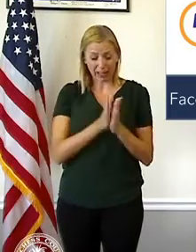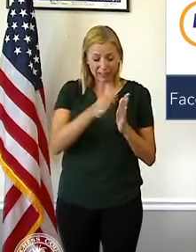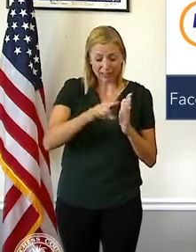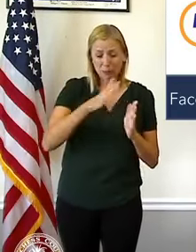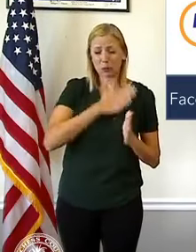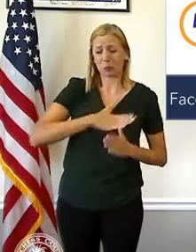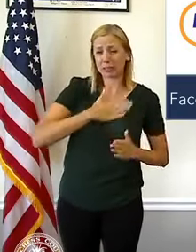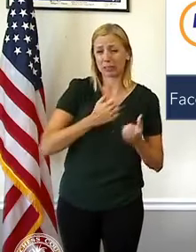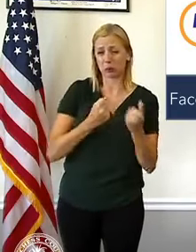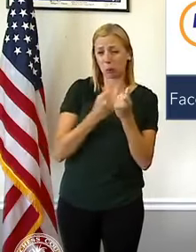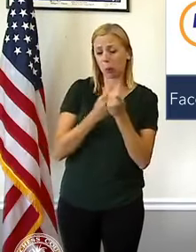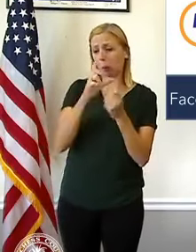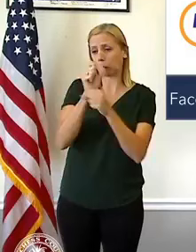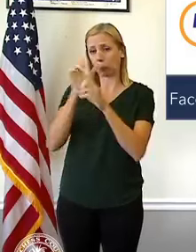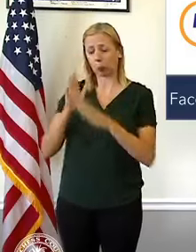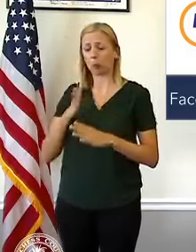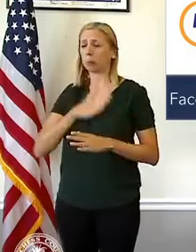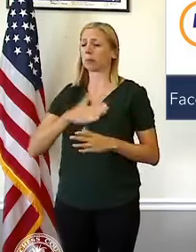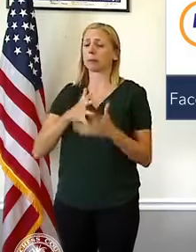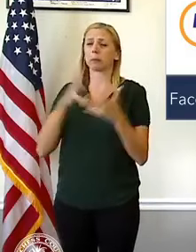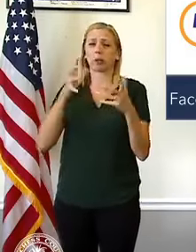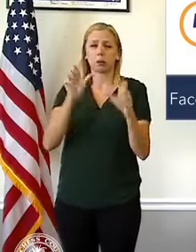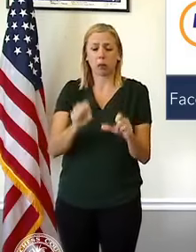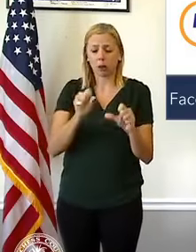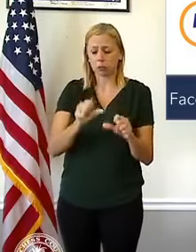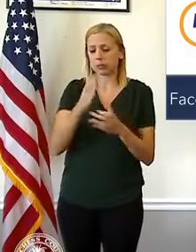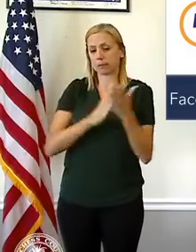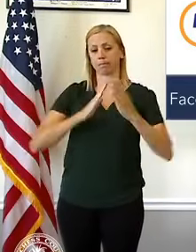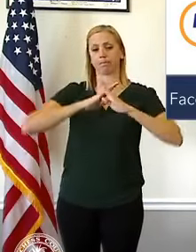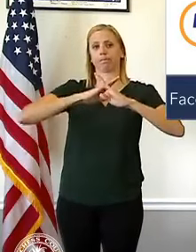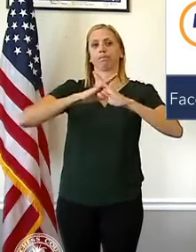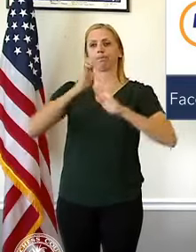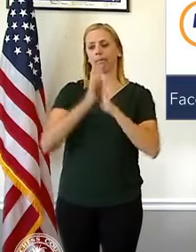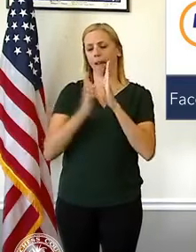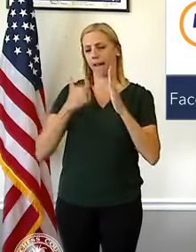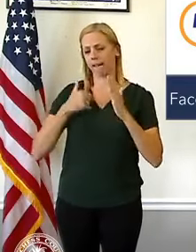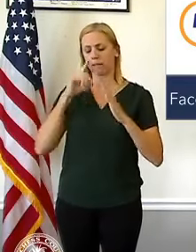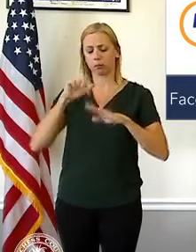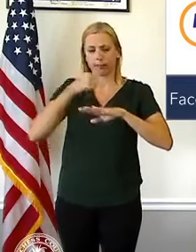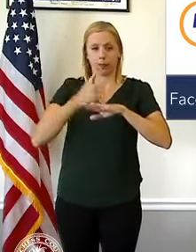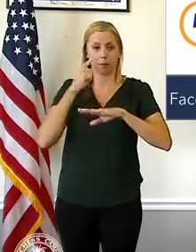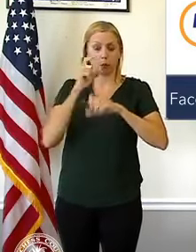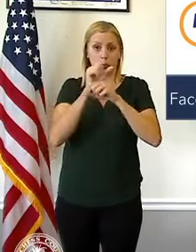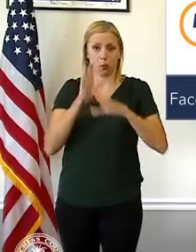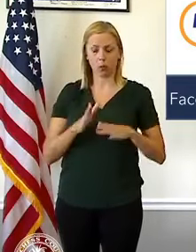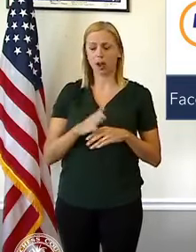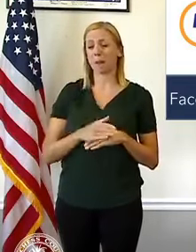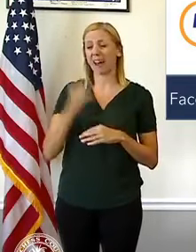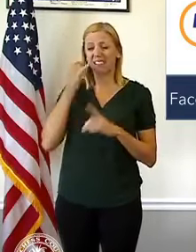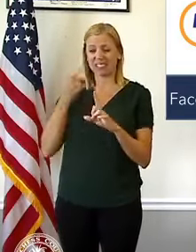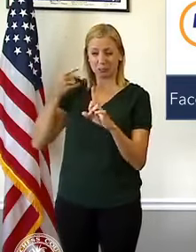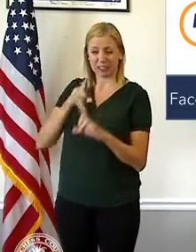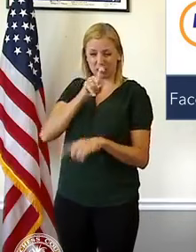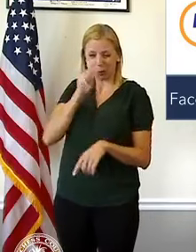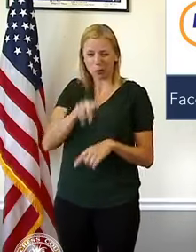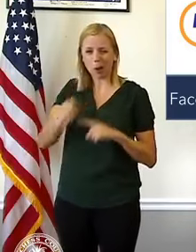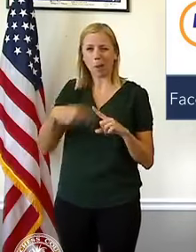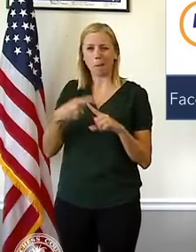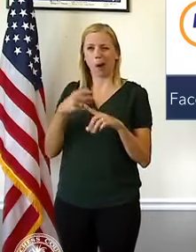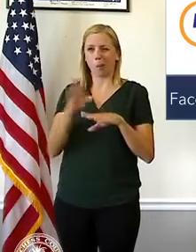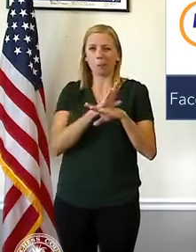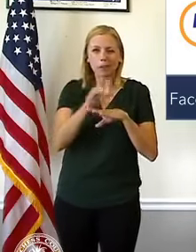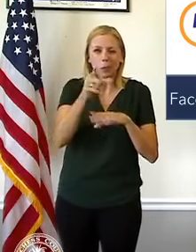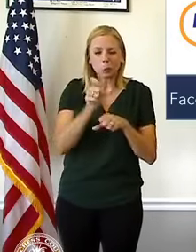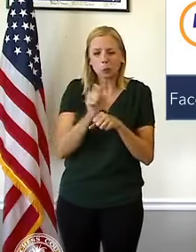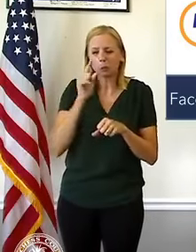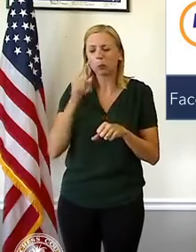as possible. And there are certain protections that are in place. Again, if you have a specific question regarding an employer or a